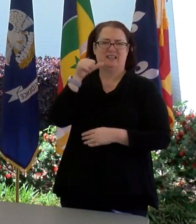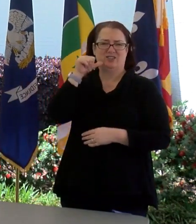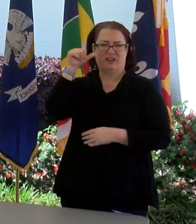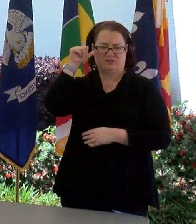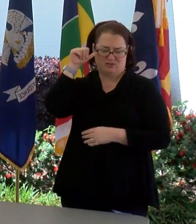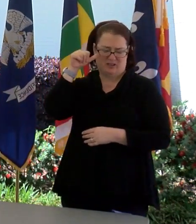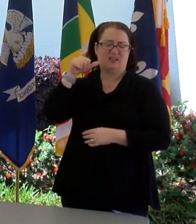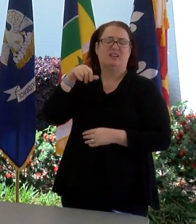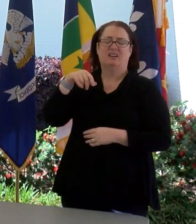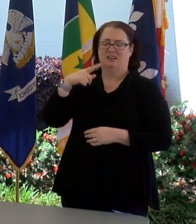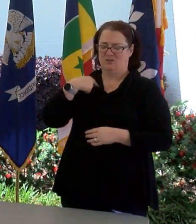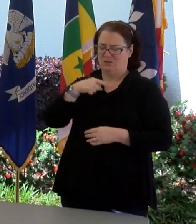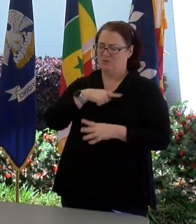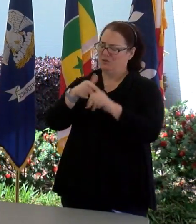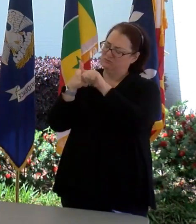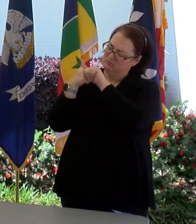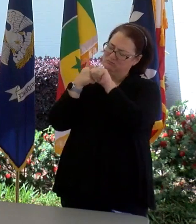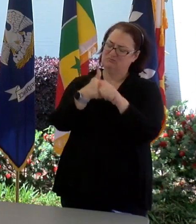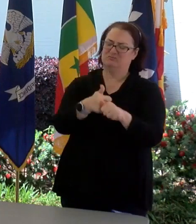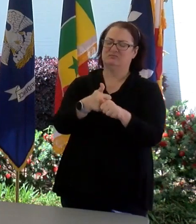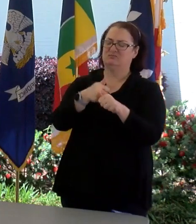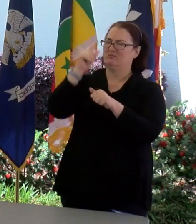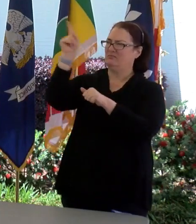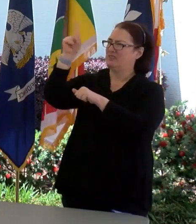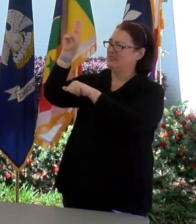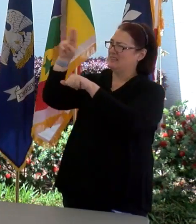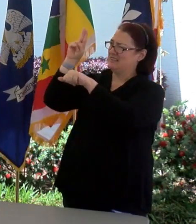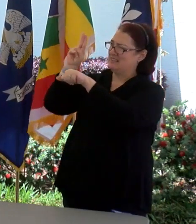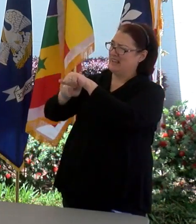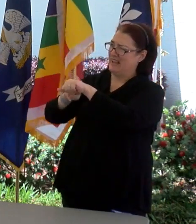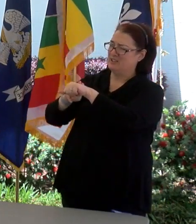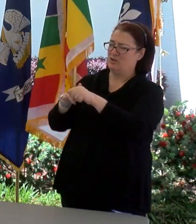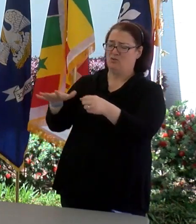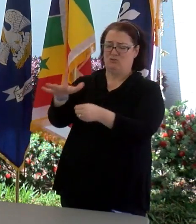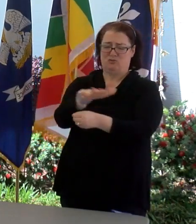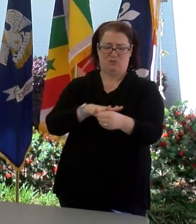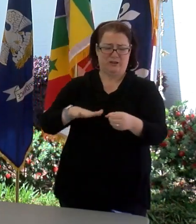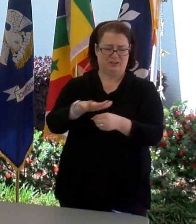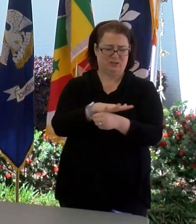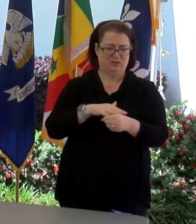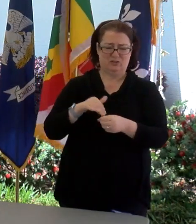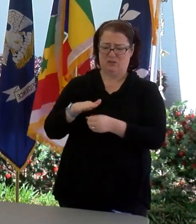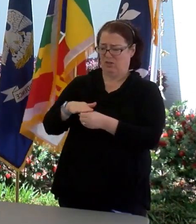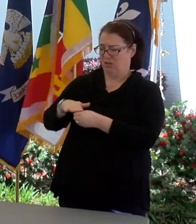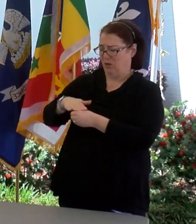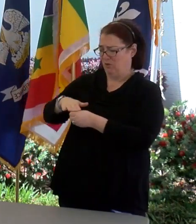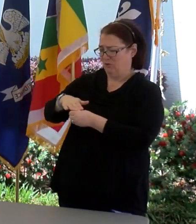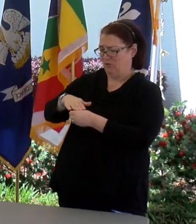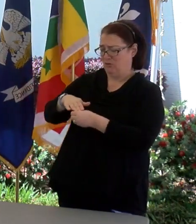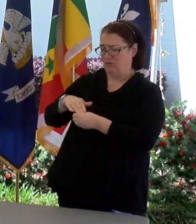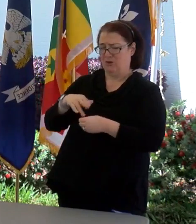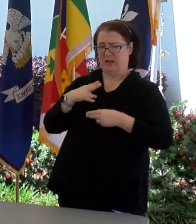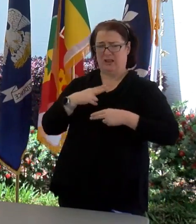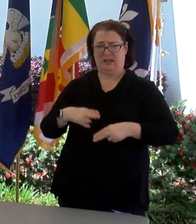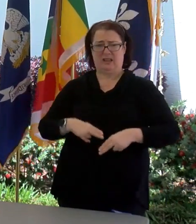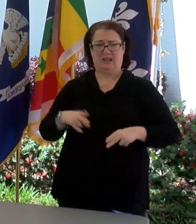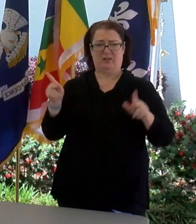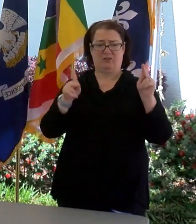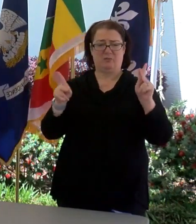will continue to heed the guidance of national, regional, and local public health experts as we plan for best